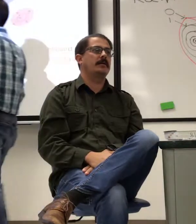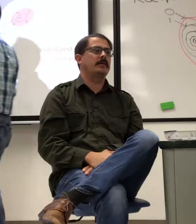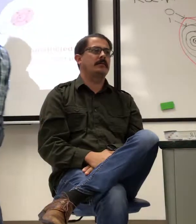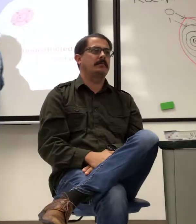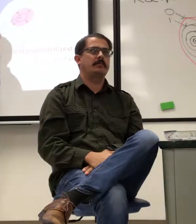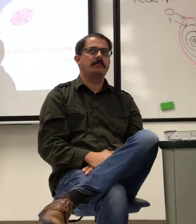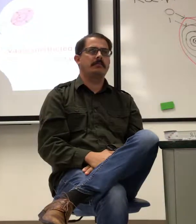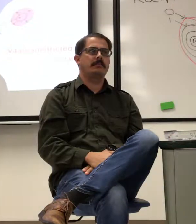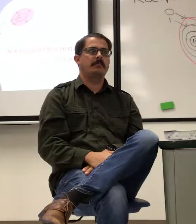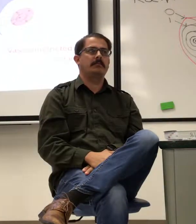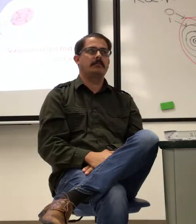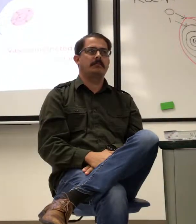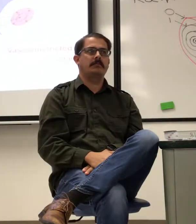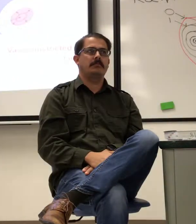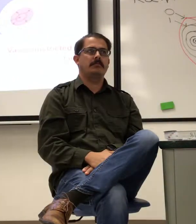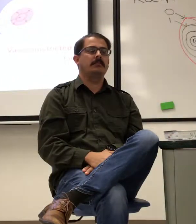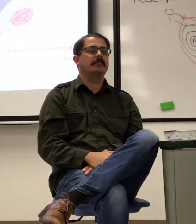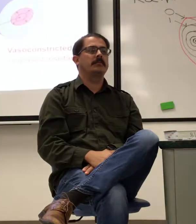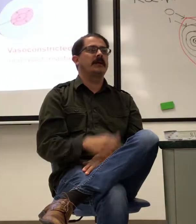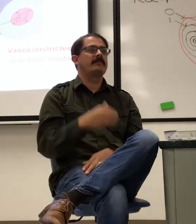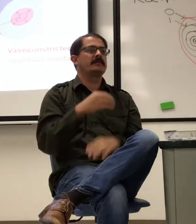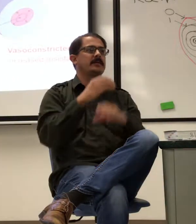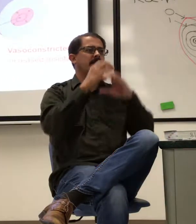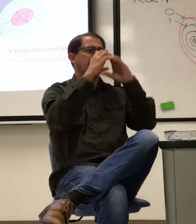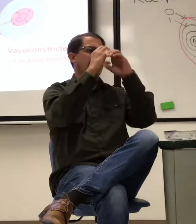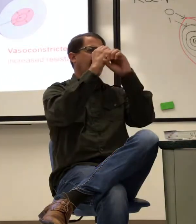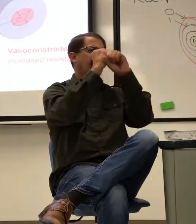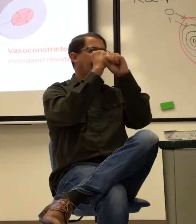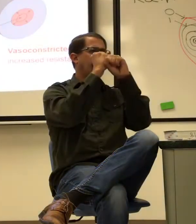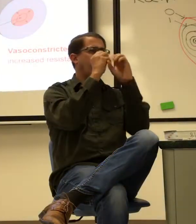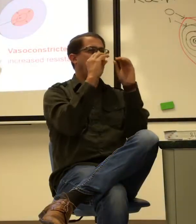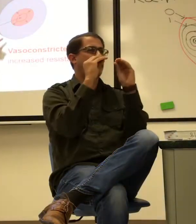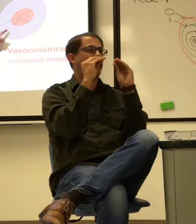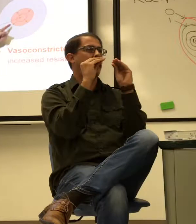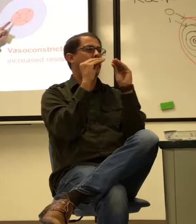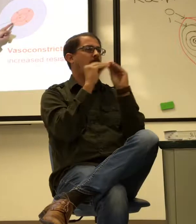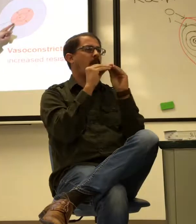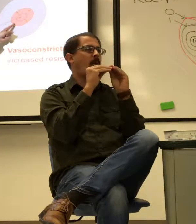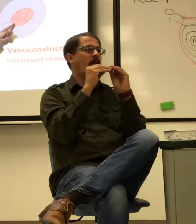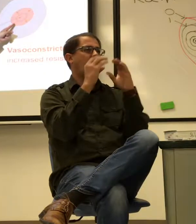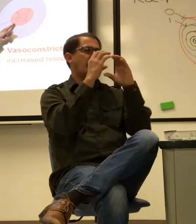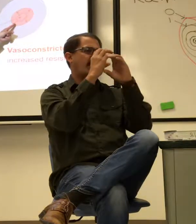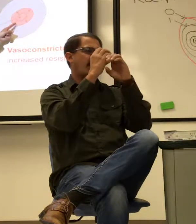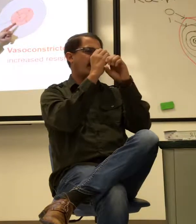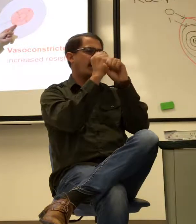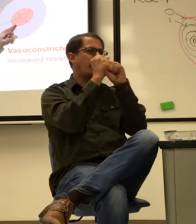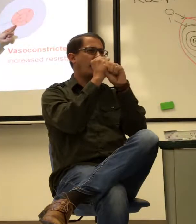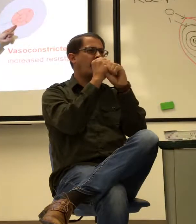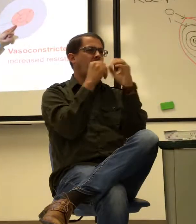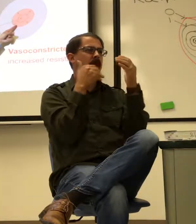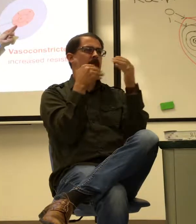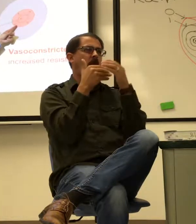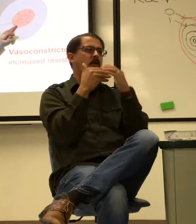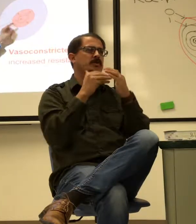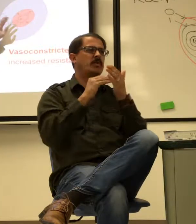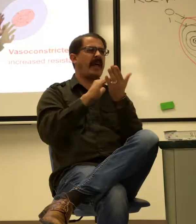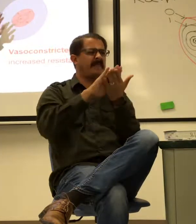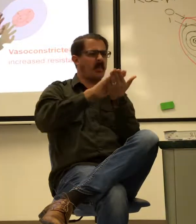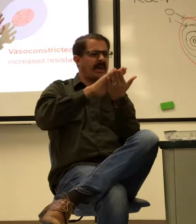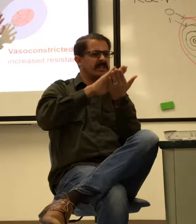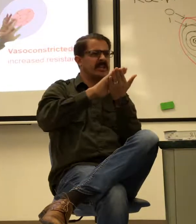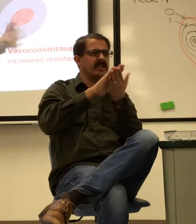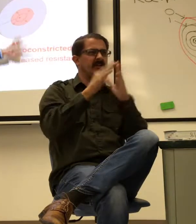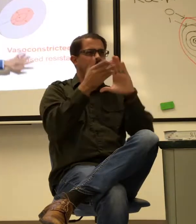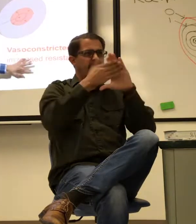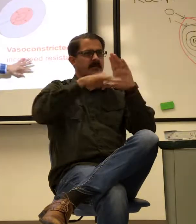when you have a vessel that's constricted, you have more layers that are closer to the friction of the vessel wall, so